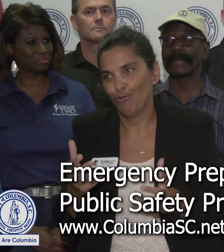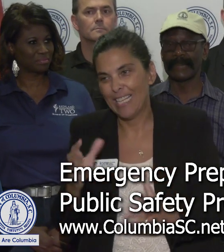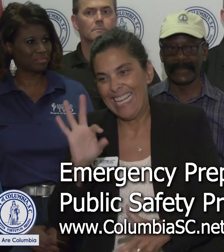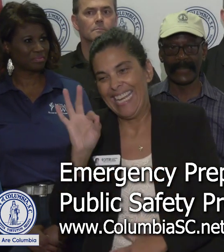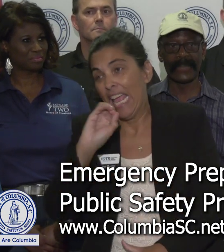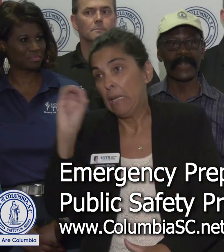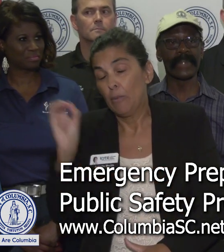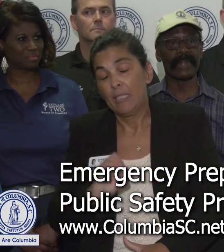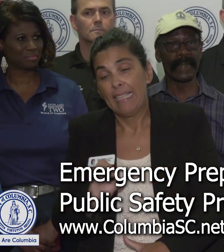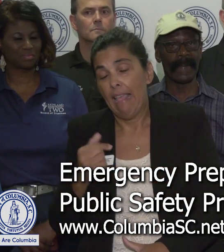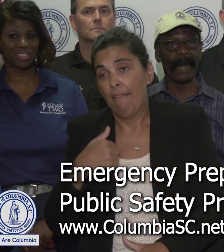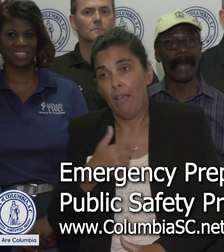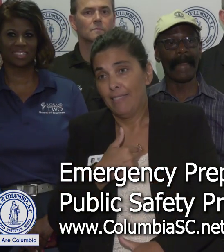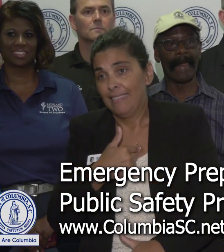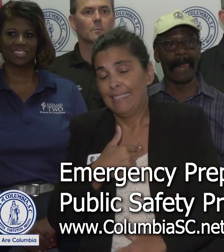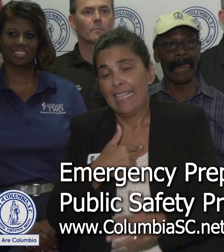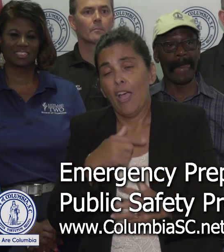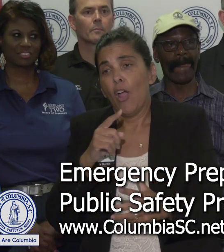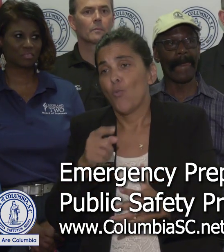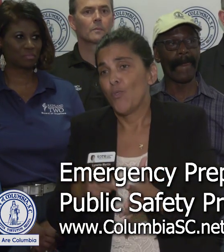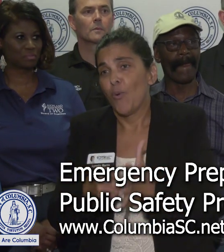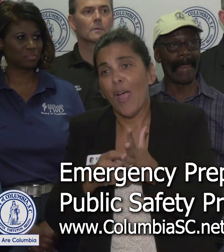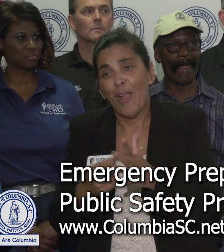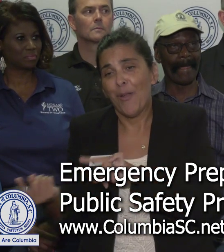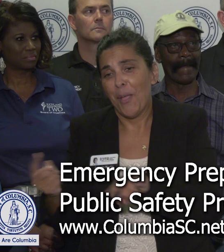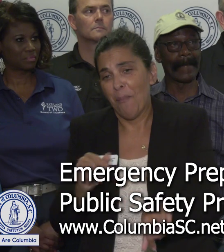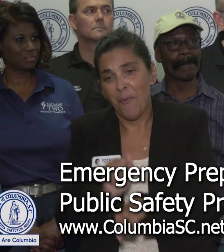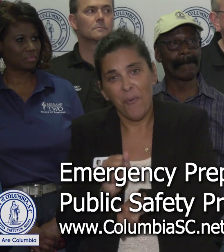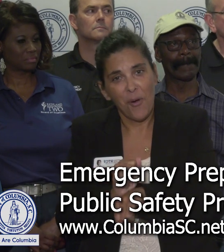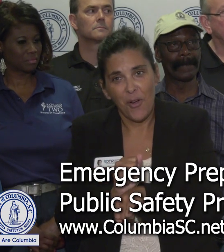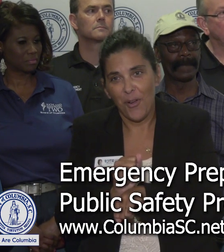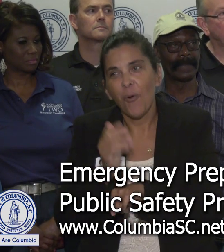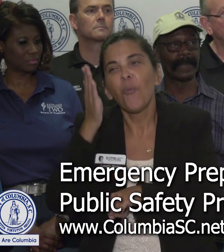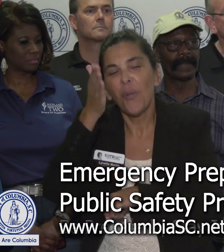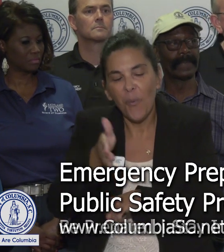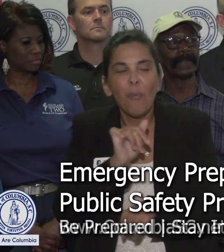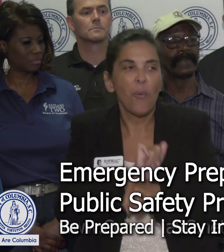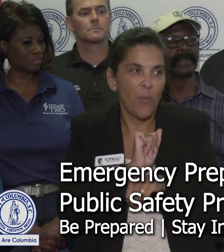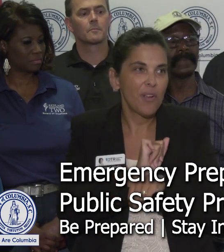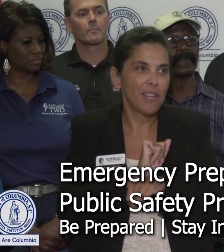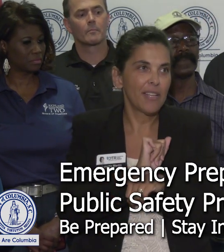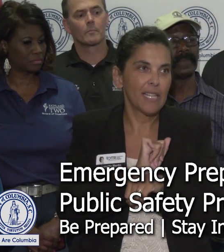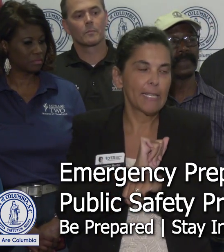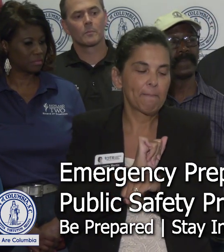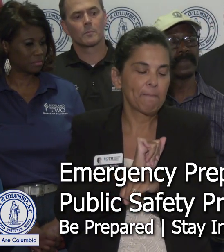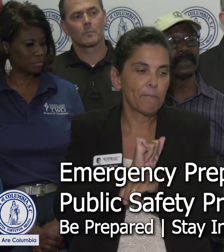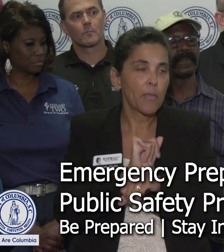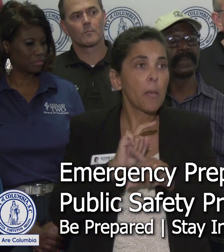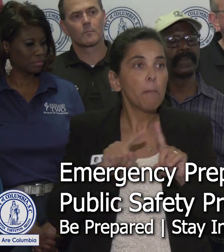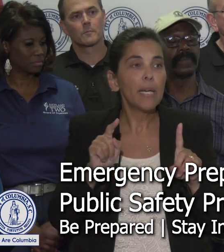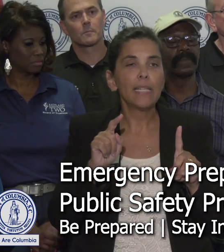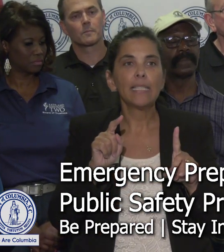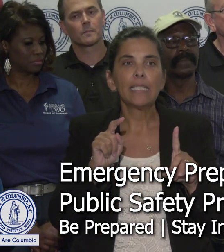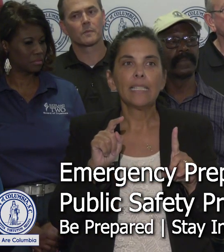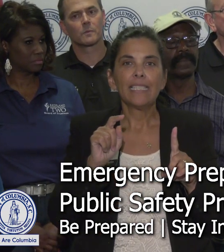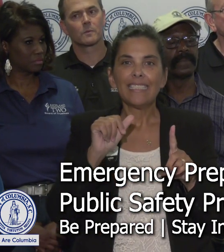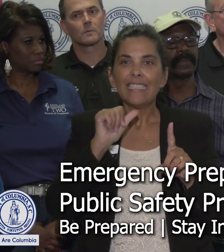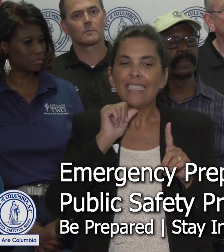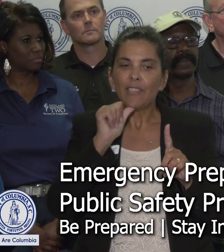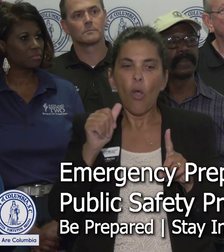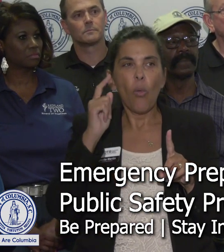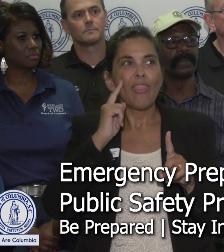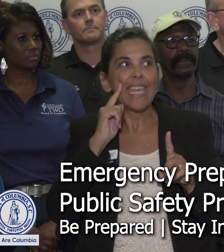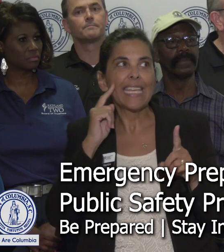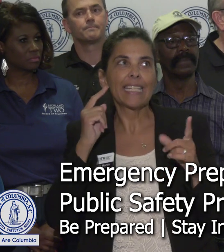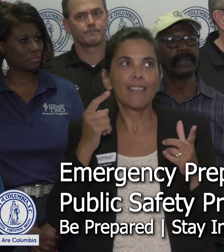are essential. We will be working, and you will see that. But again, don't be fooled by these bright